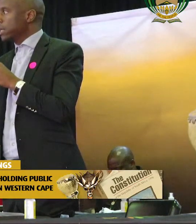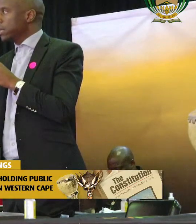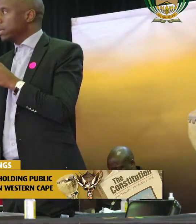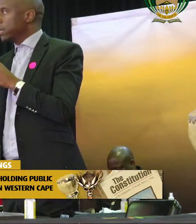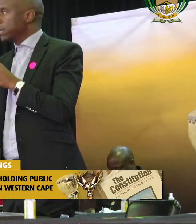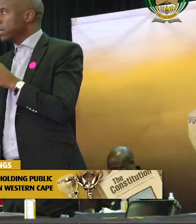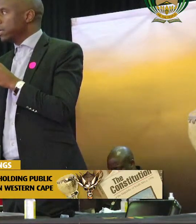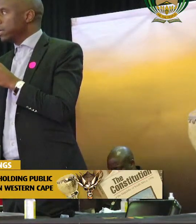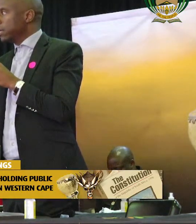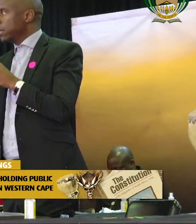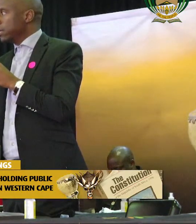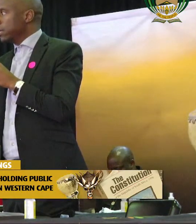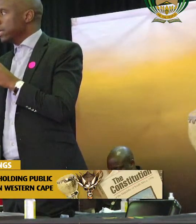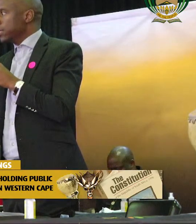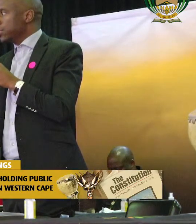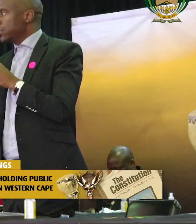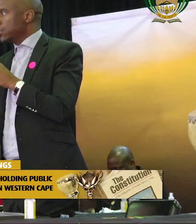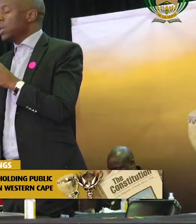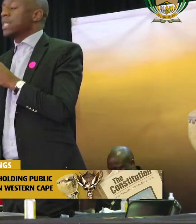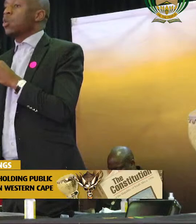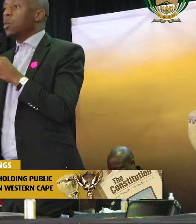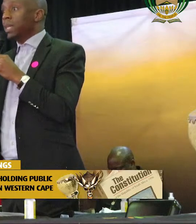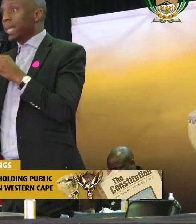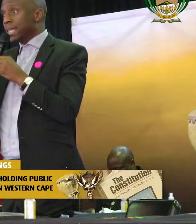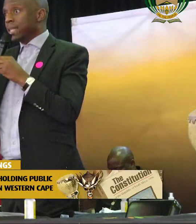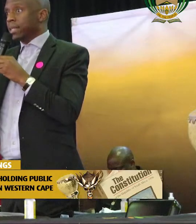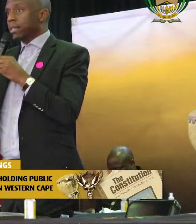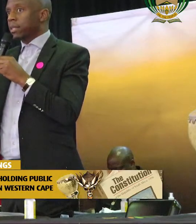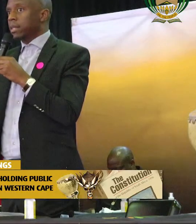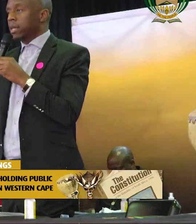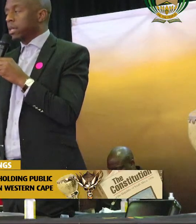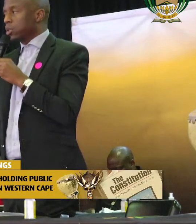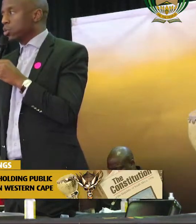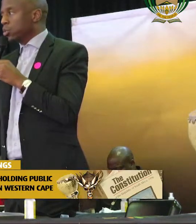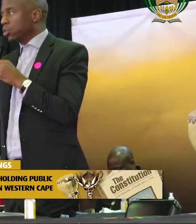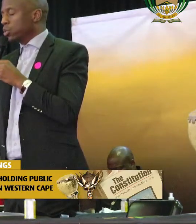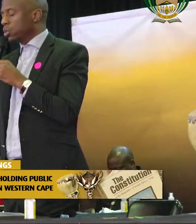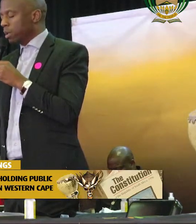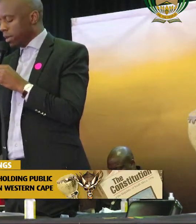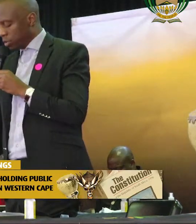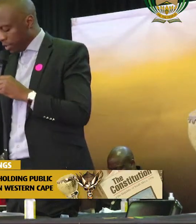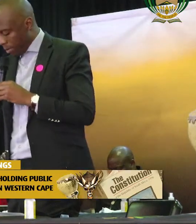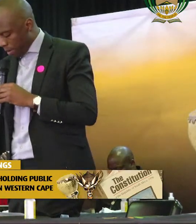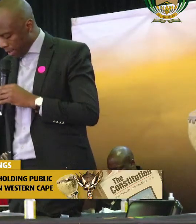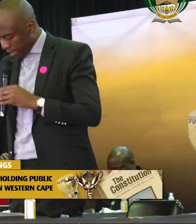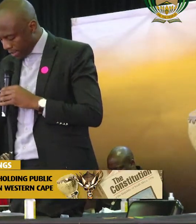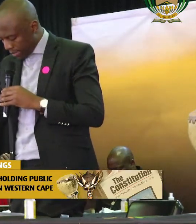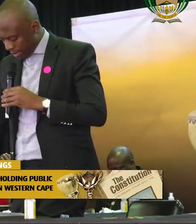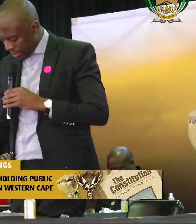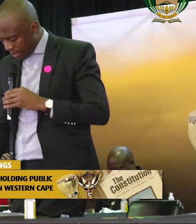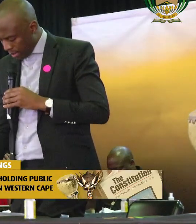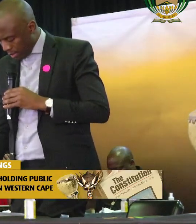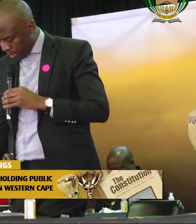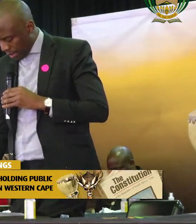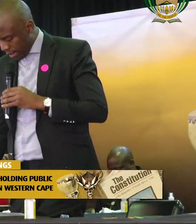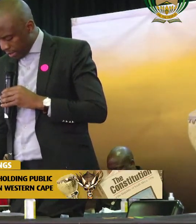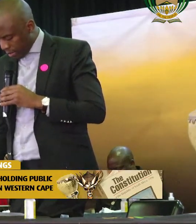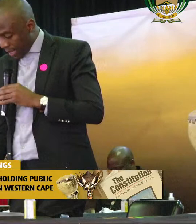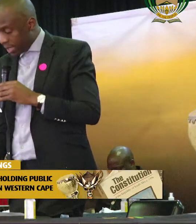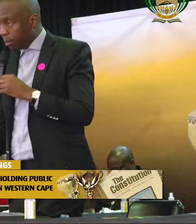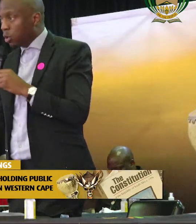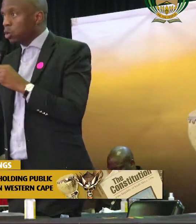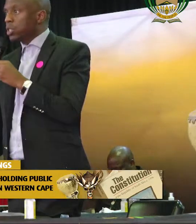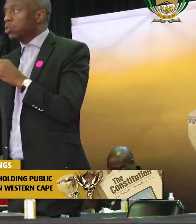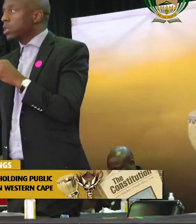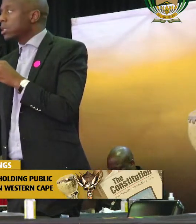that there was a communication to members of the public. And